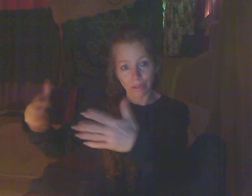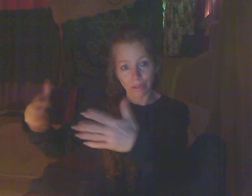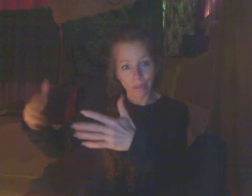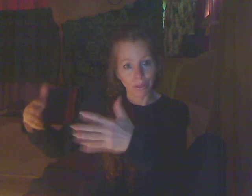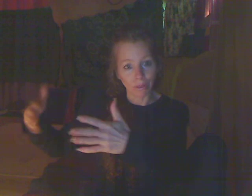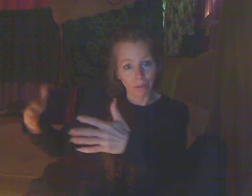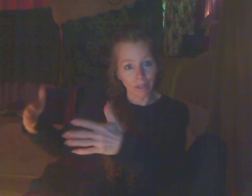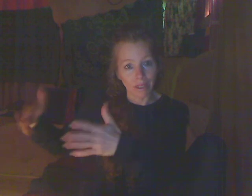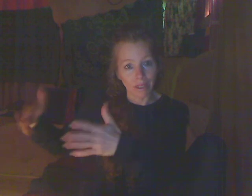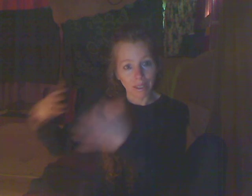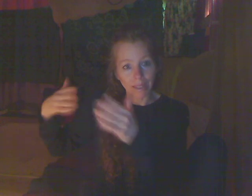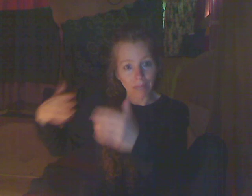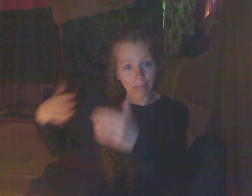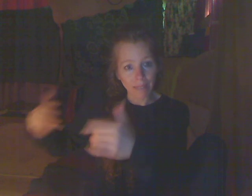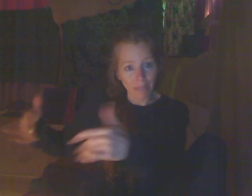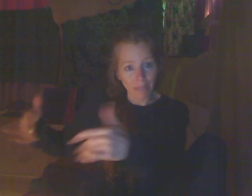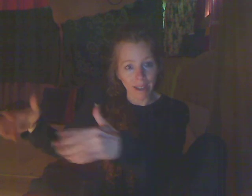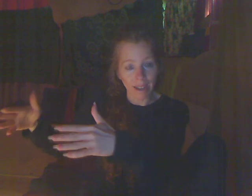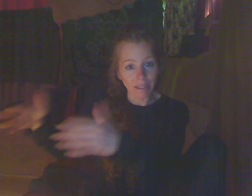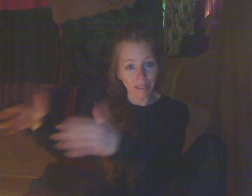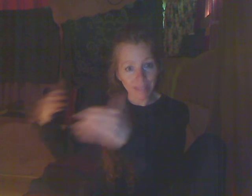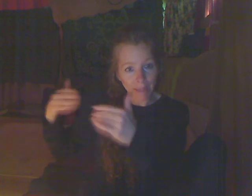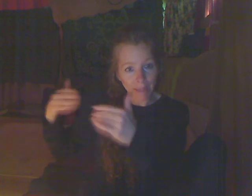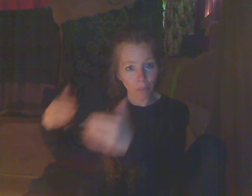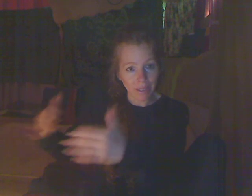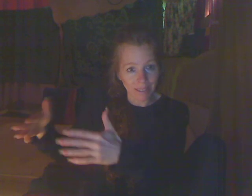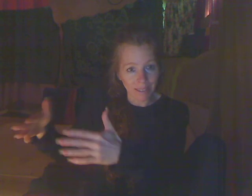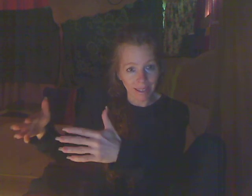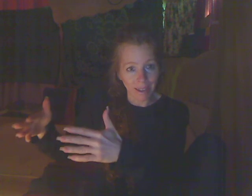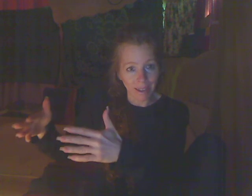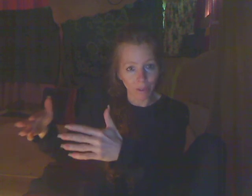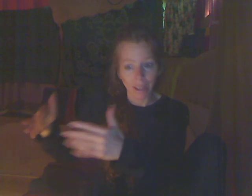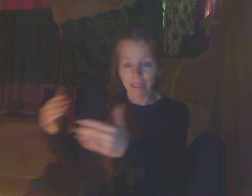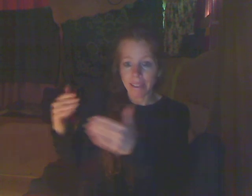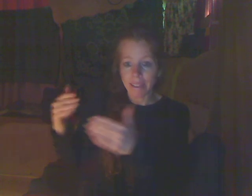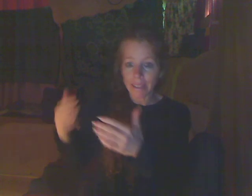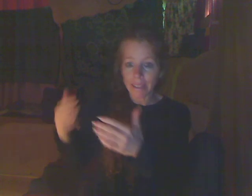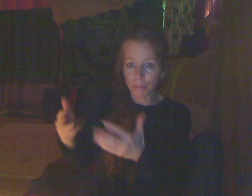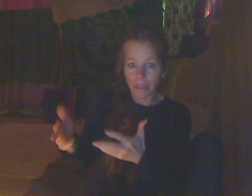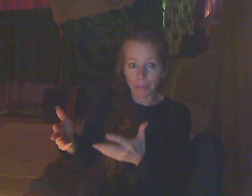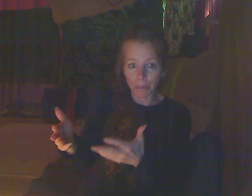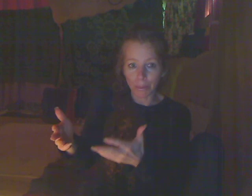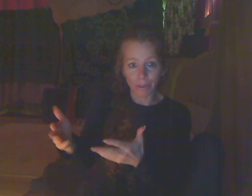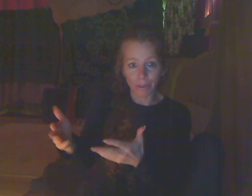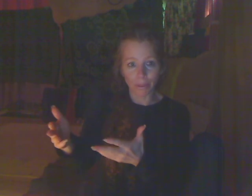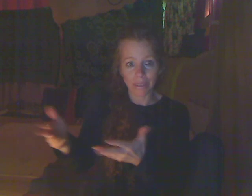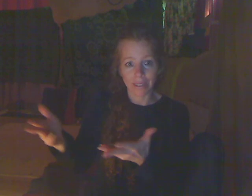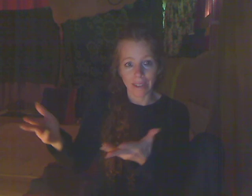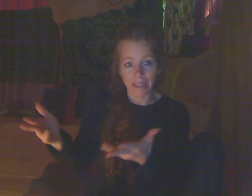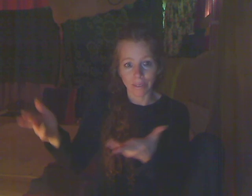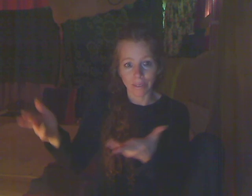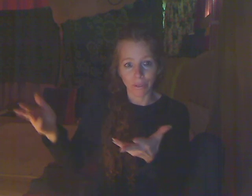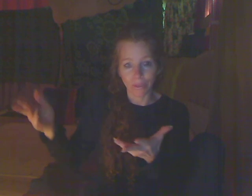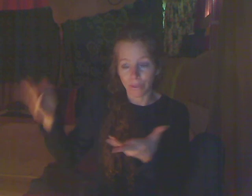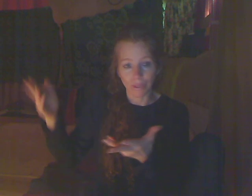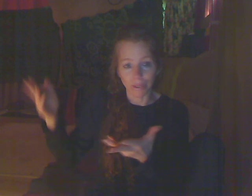to let them, let them die out. Let that breed die out. That's a breed that's been produced last few, few